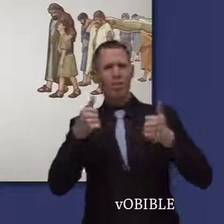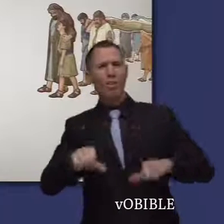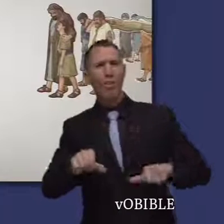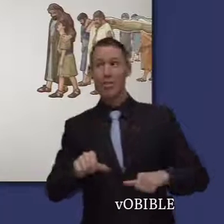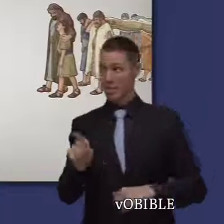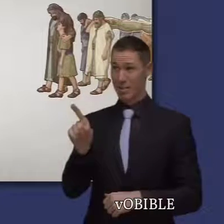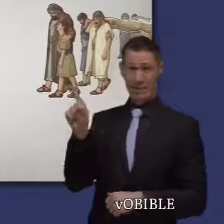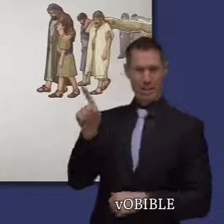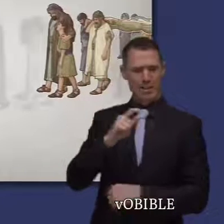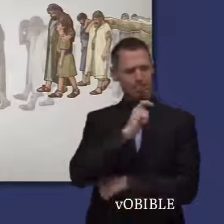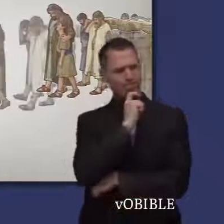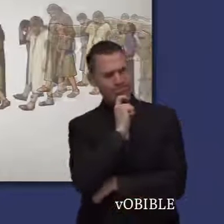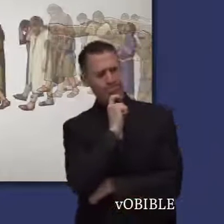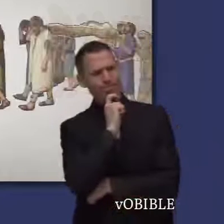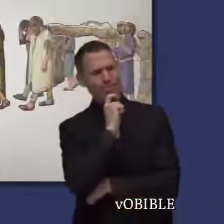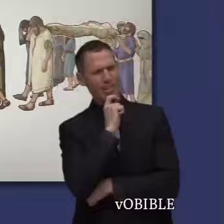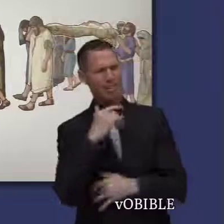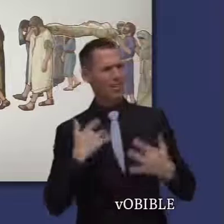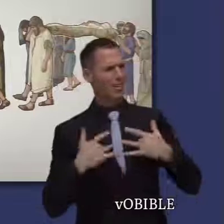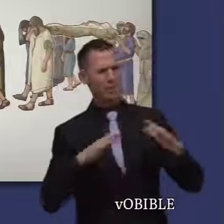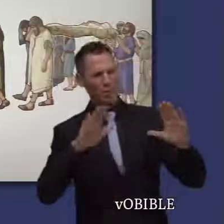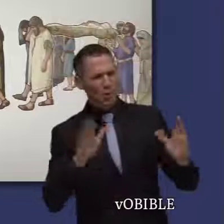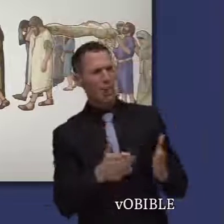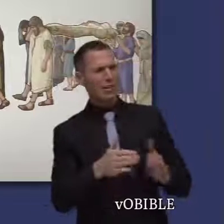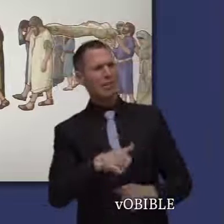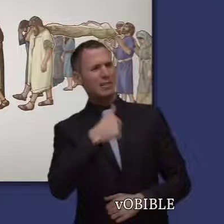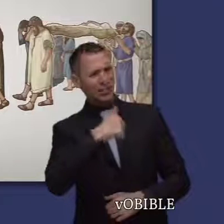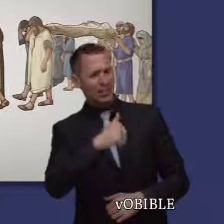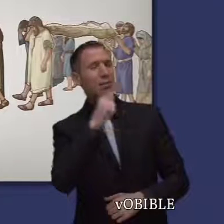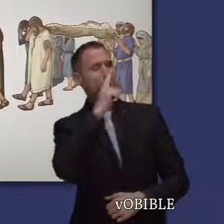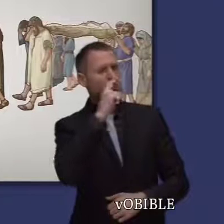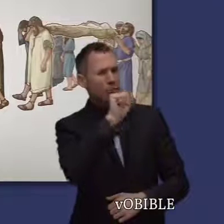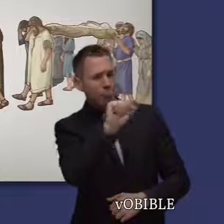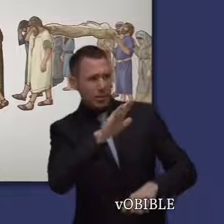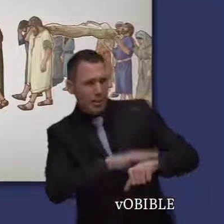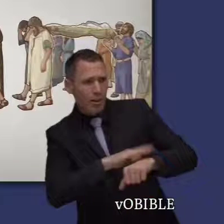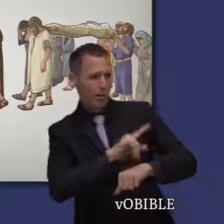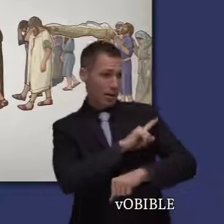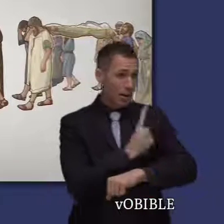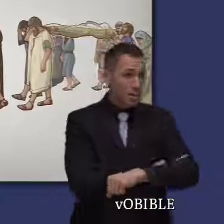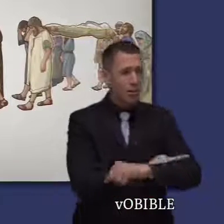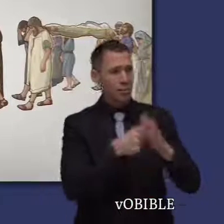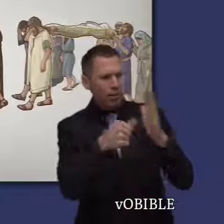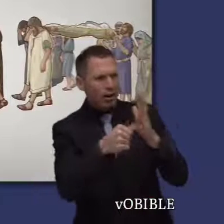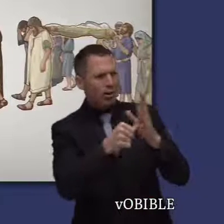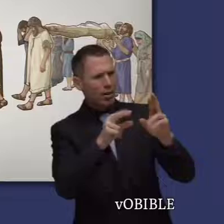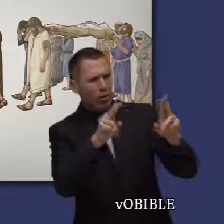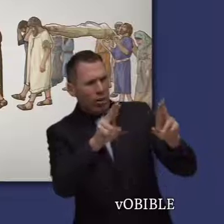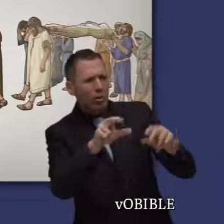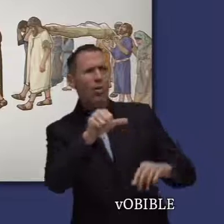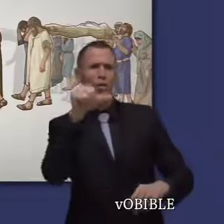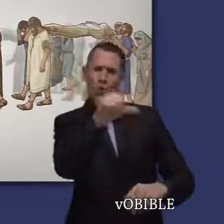Solomon observes that life is short, and that man needs to use his time, energy, and resources in the best